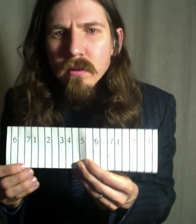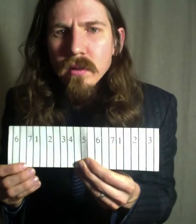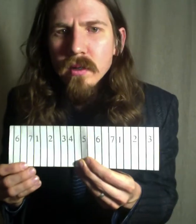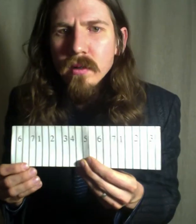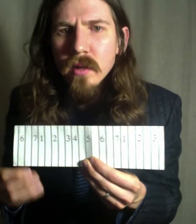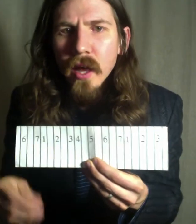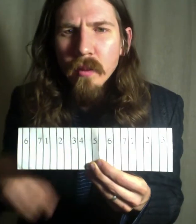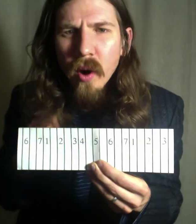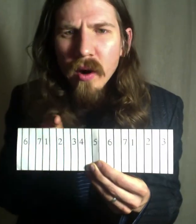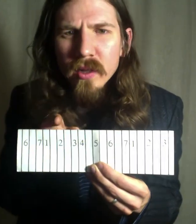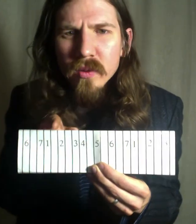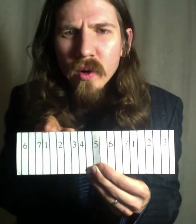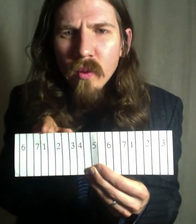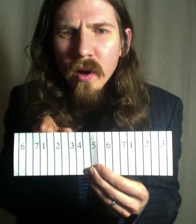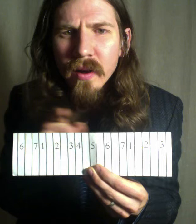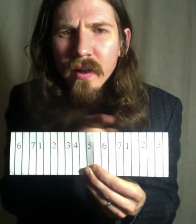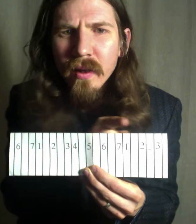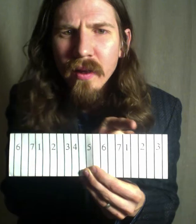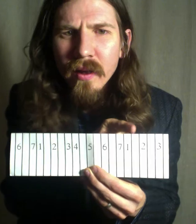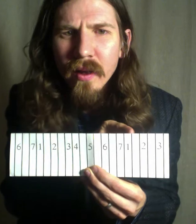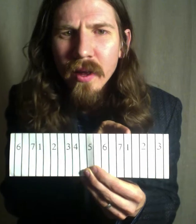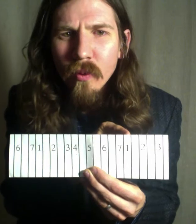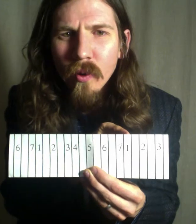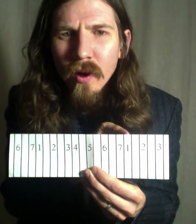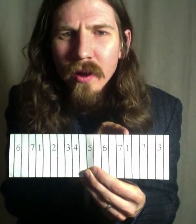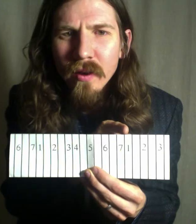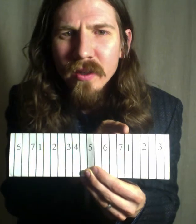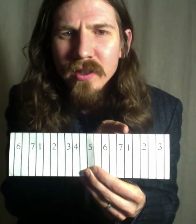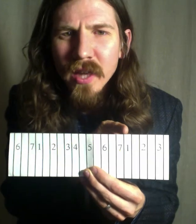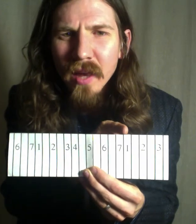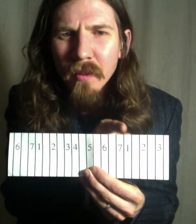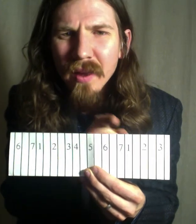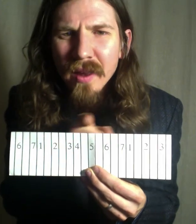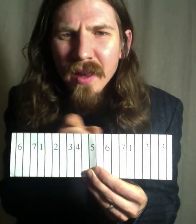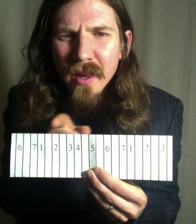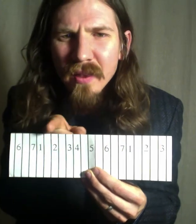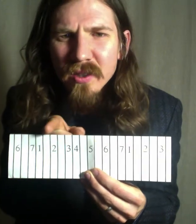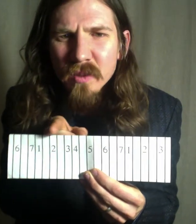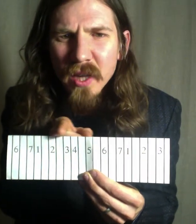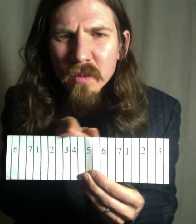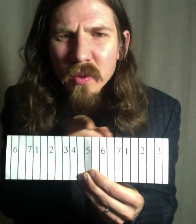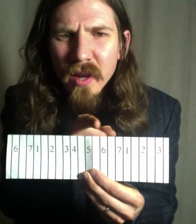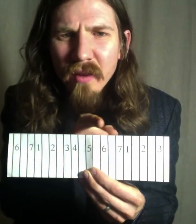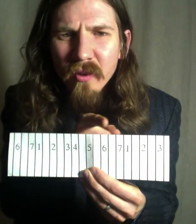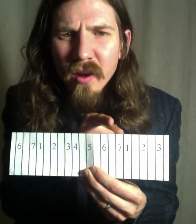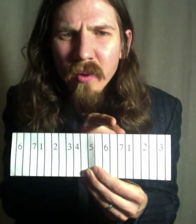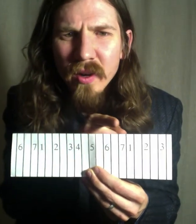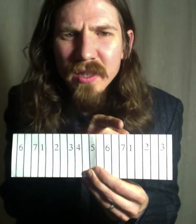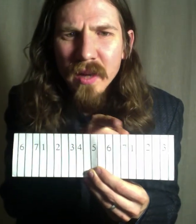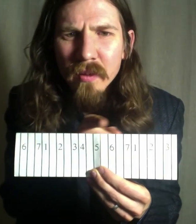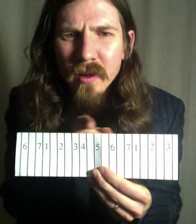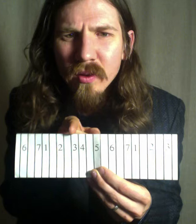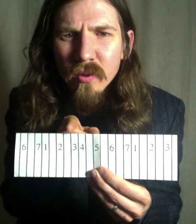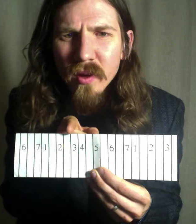into eight parts where one and one are the same, there's space between every number except